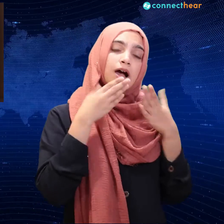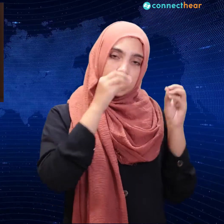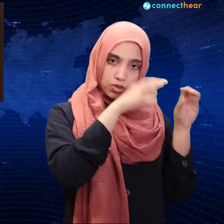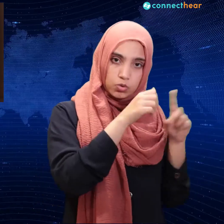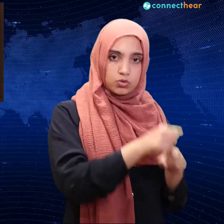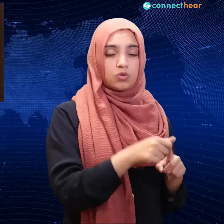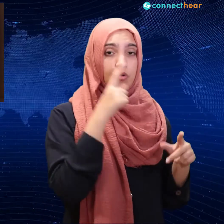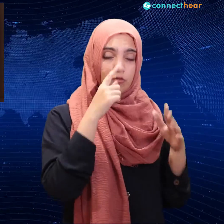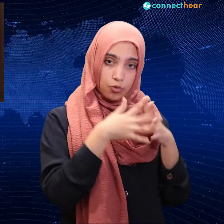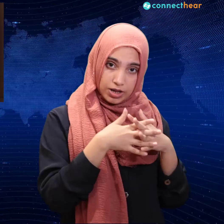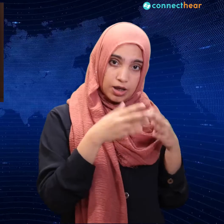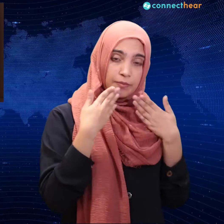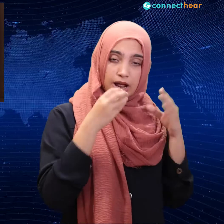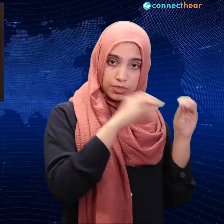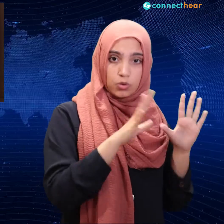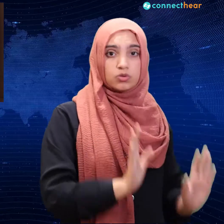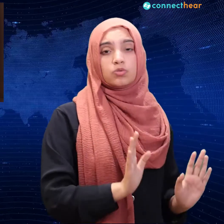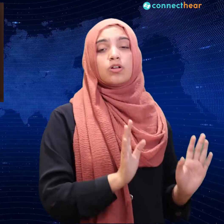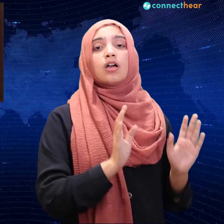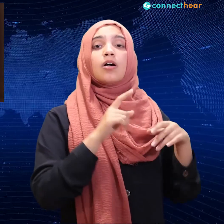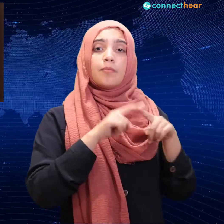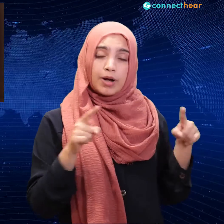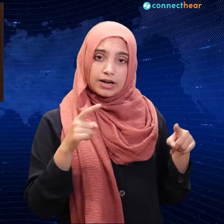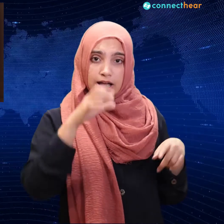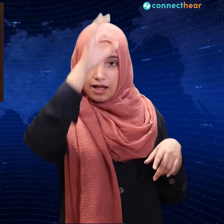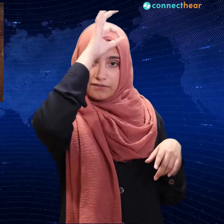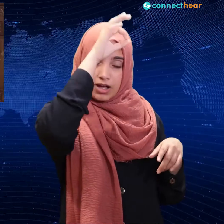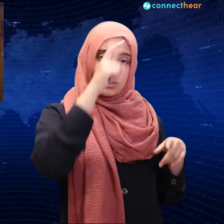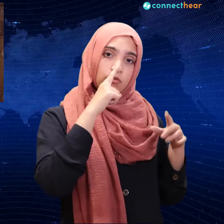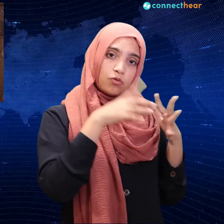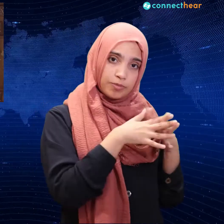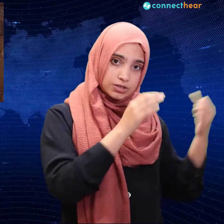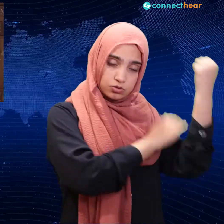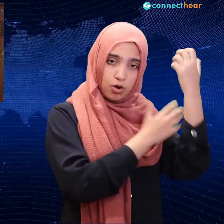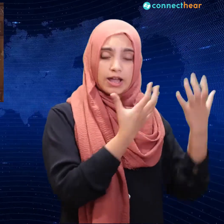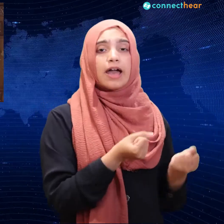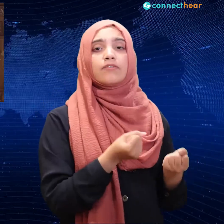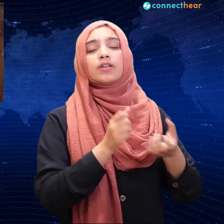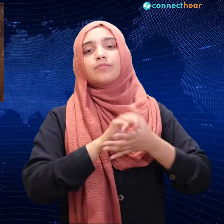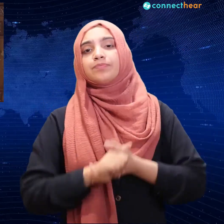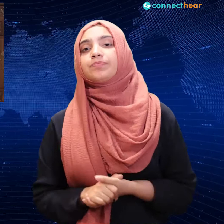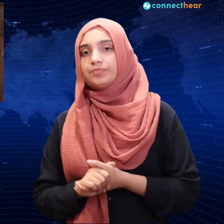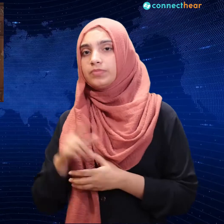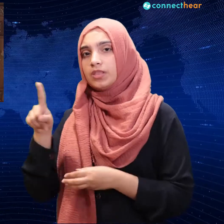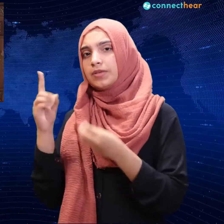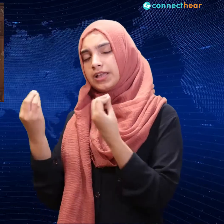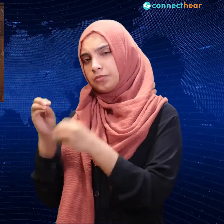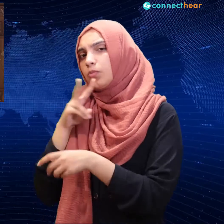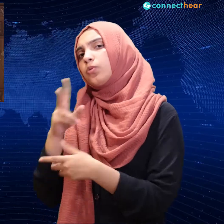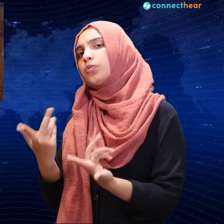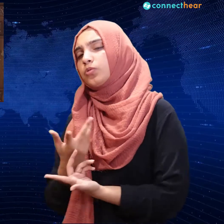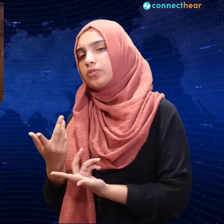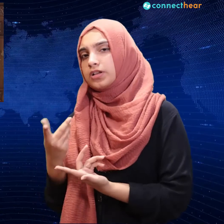the women. They will get their rights. Afghan women are strong. Let me just talk about some issues of women's rights